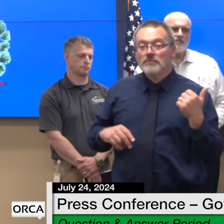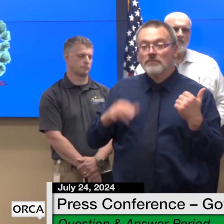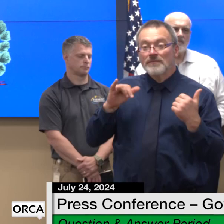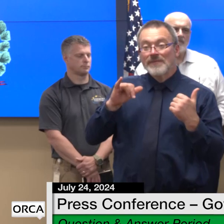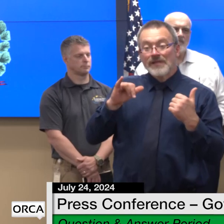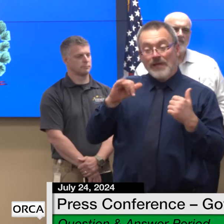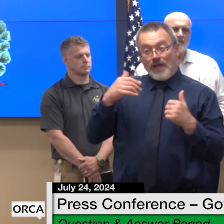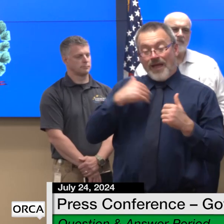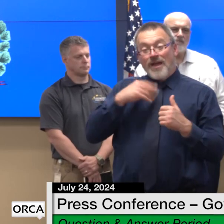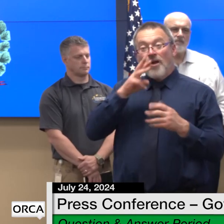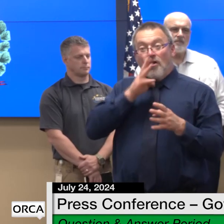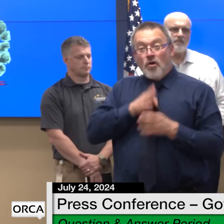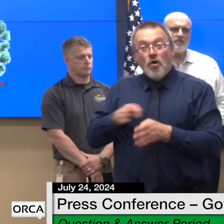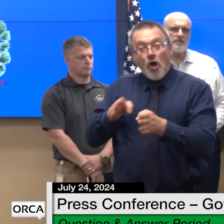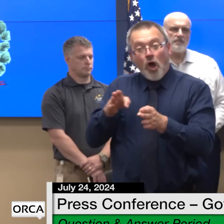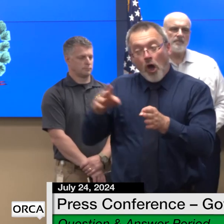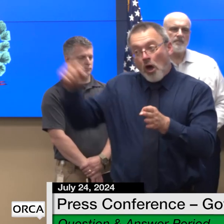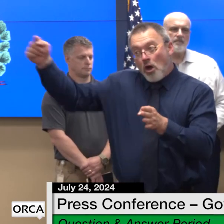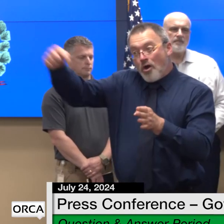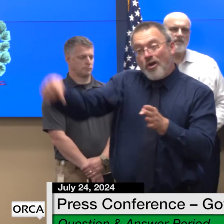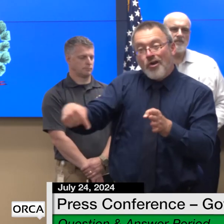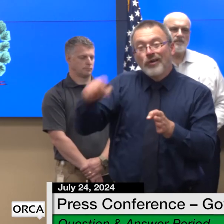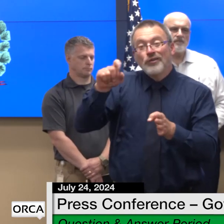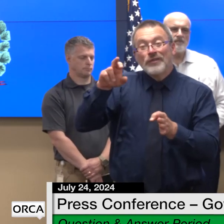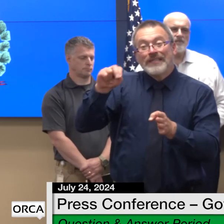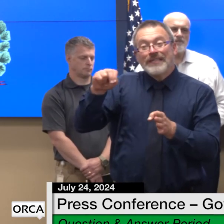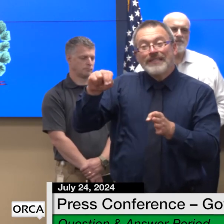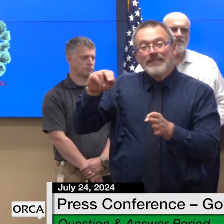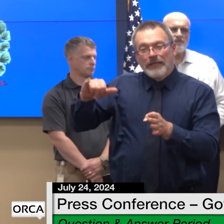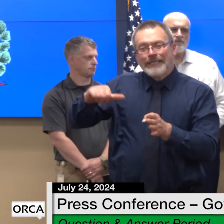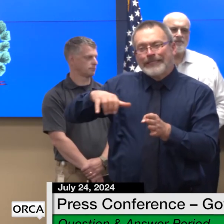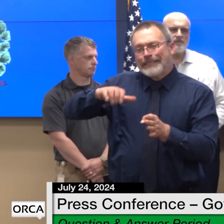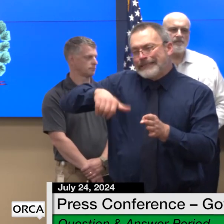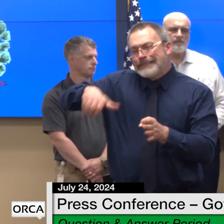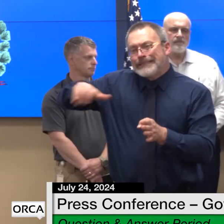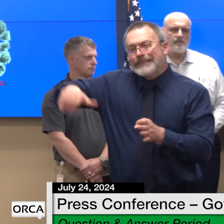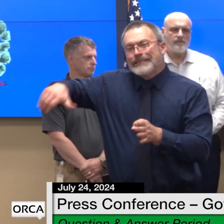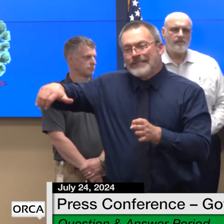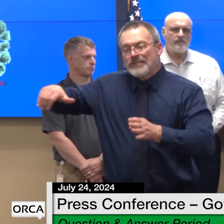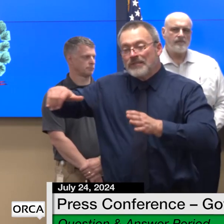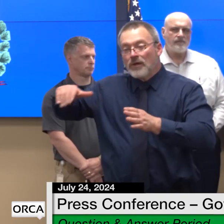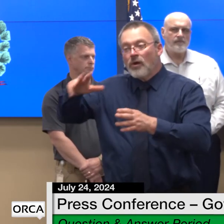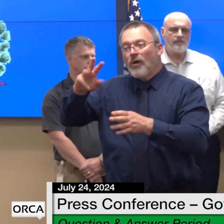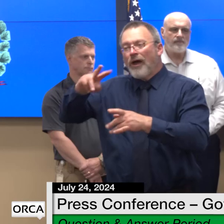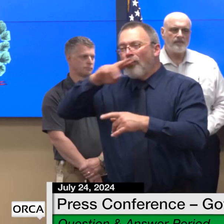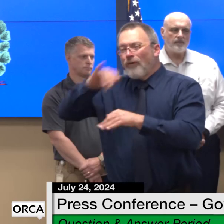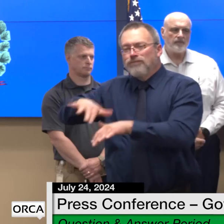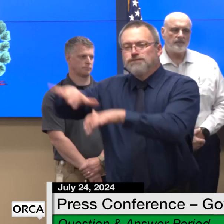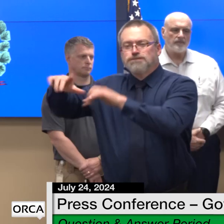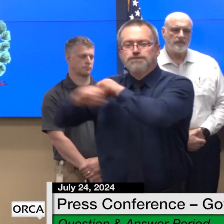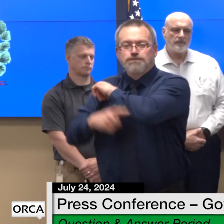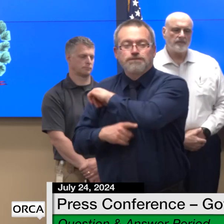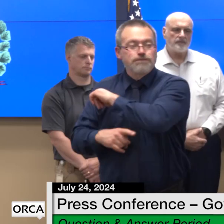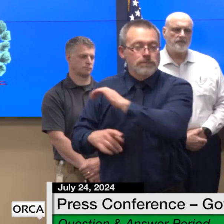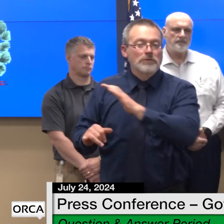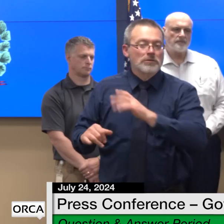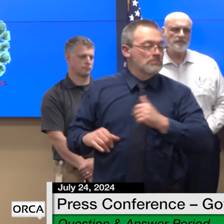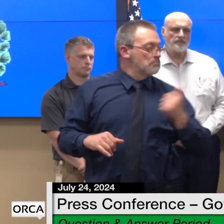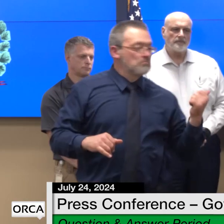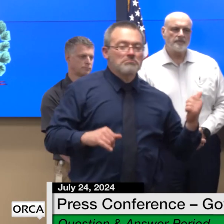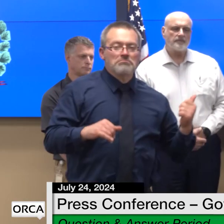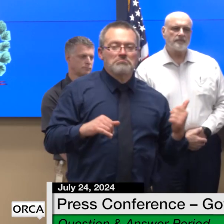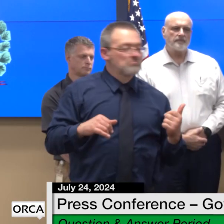maybe taking debris out, dredging in some cases. Sure. One example would